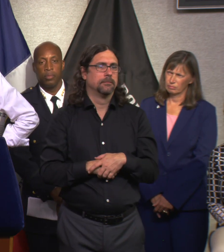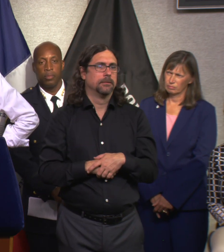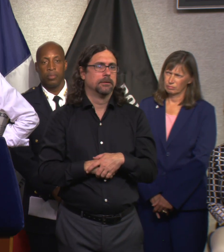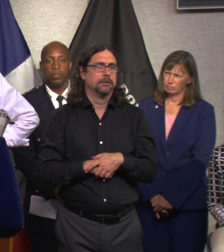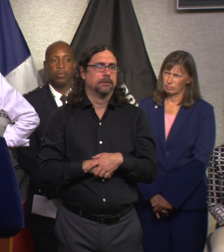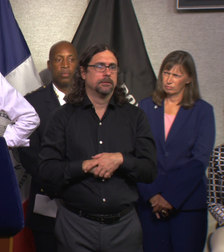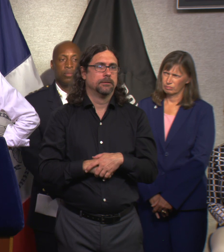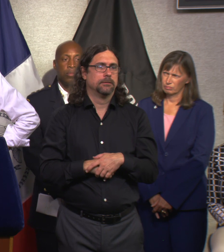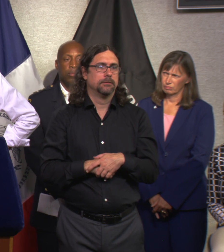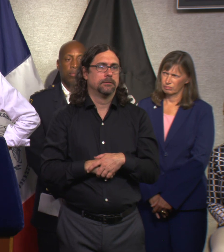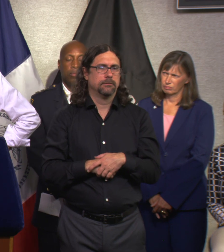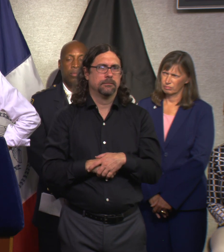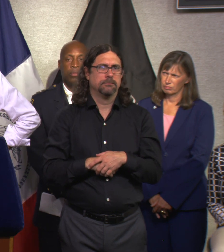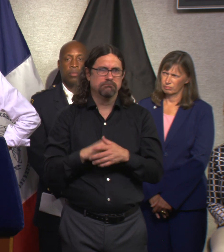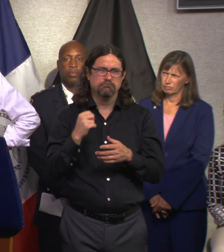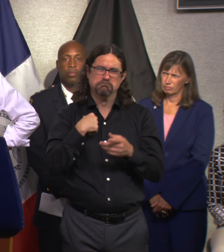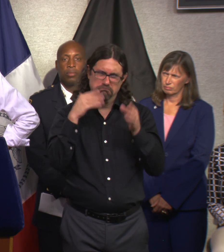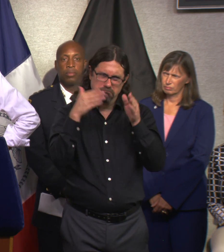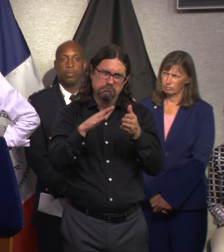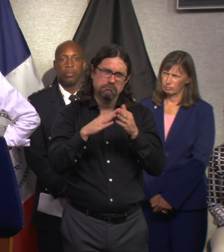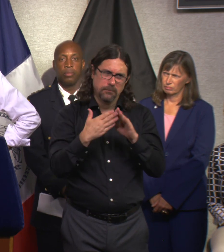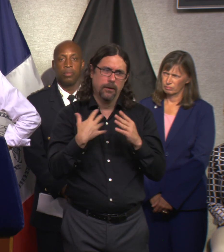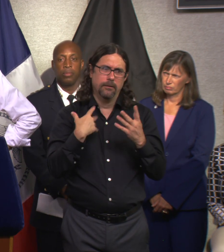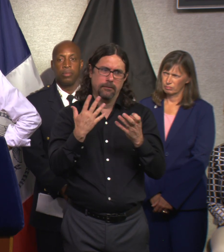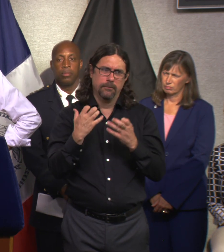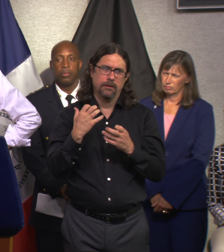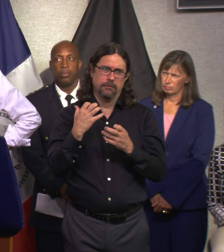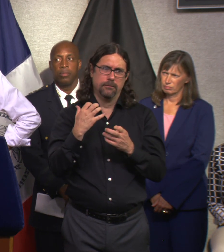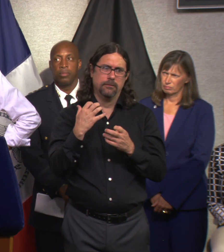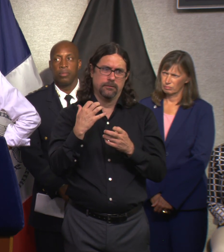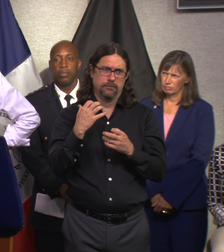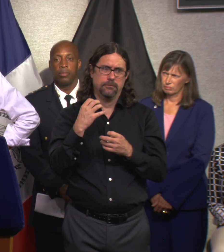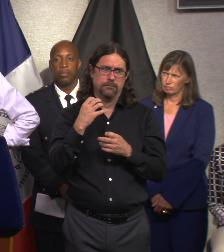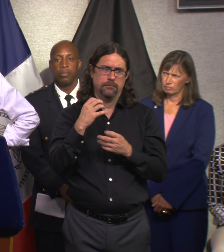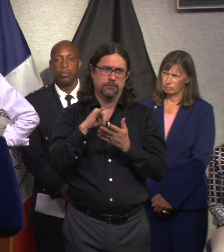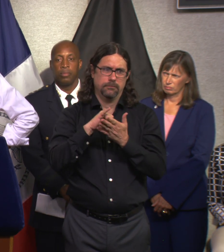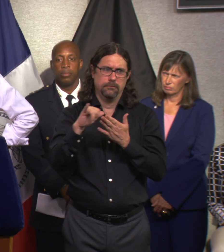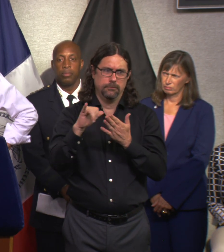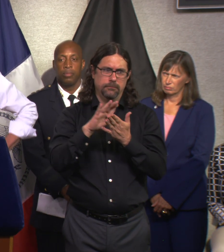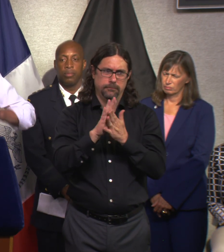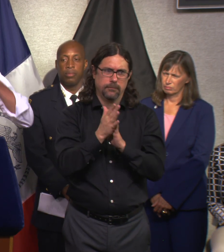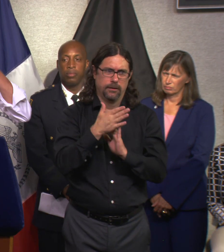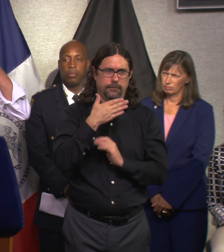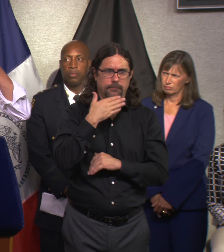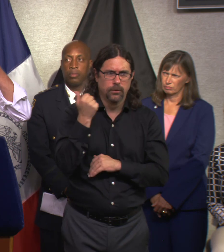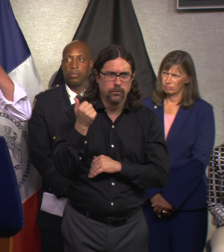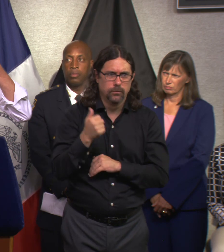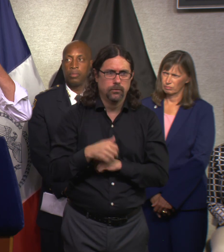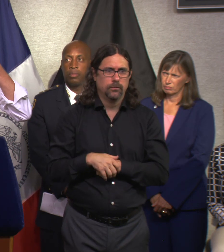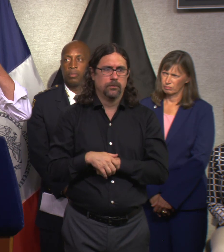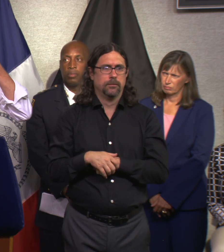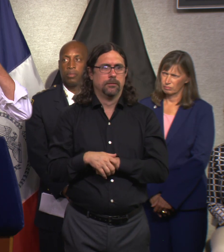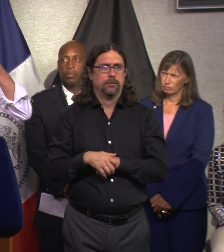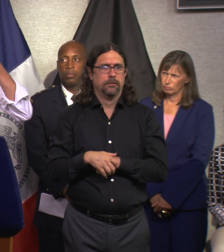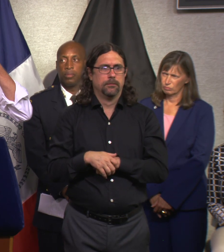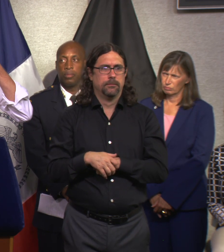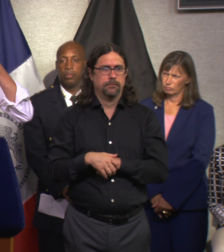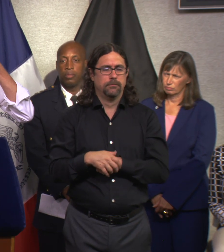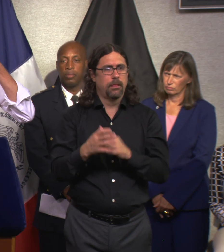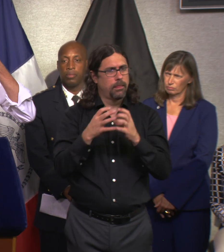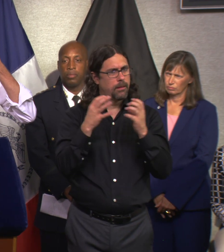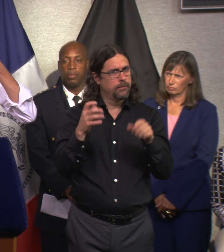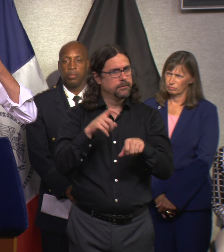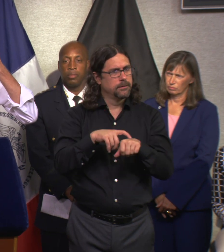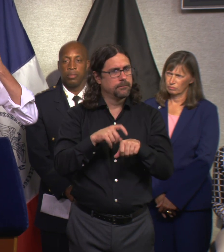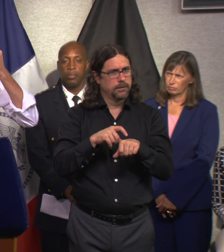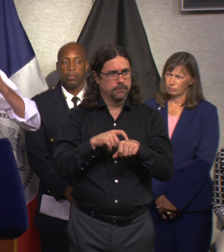my predecessor mayors who ran away from NYCHA. I've put massive amounts of time into trying to turn around NYCHA and put huge